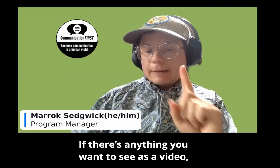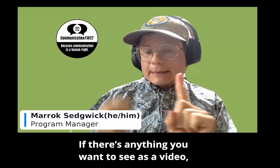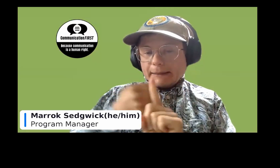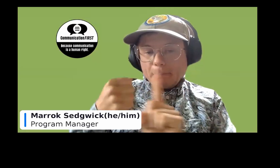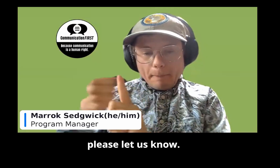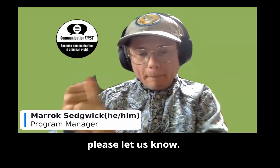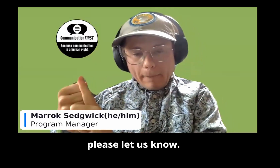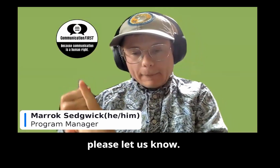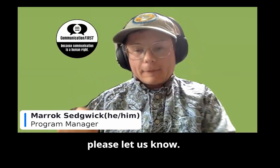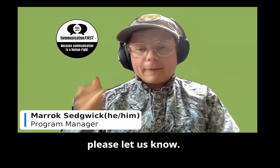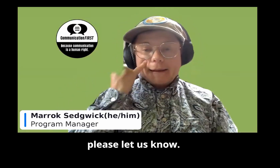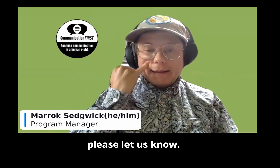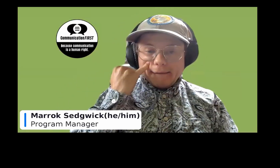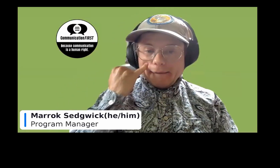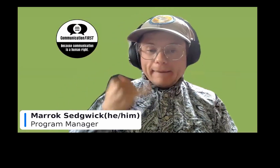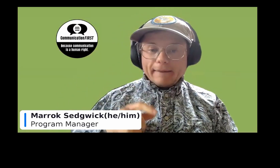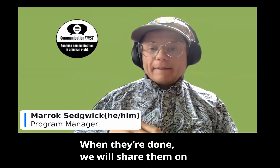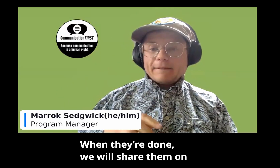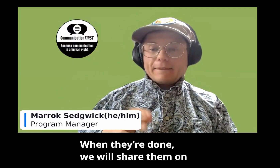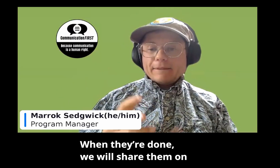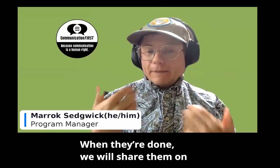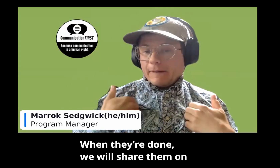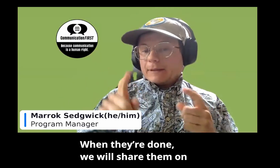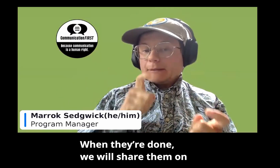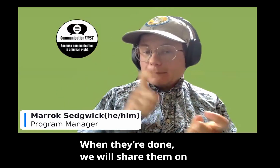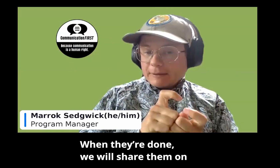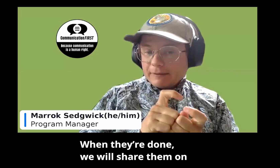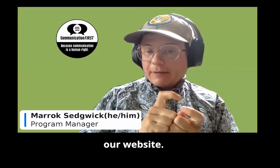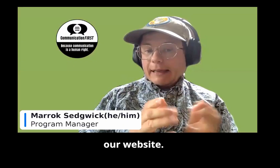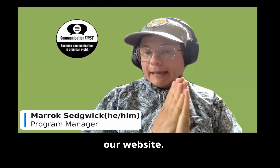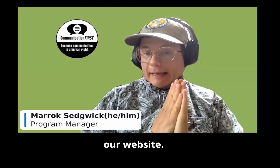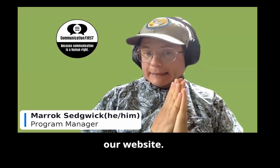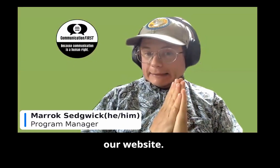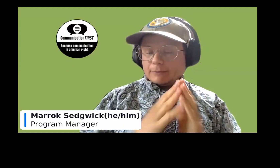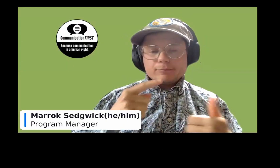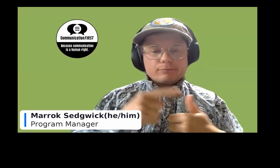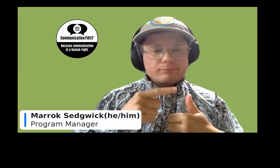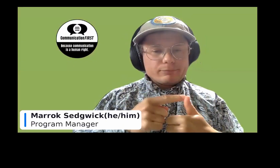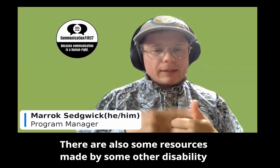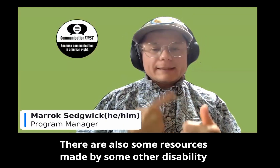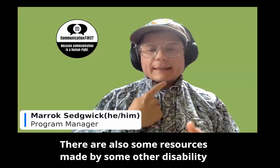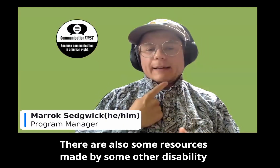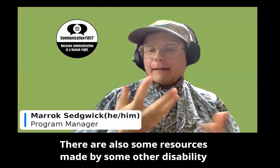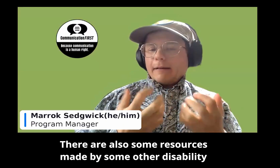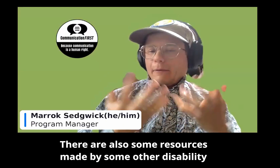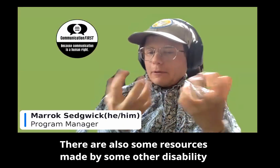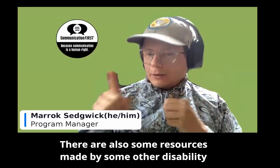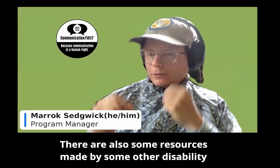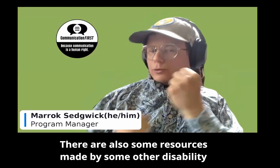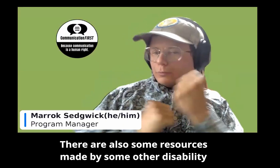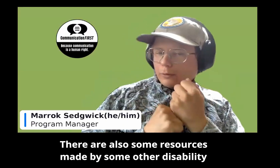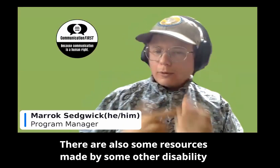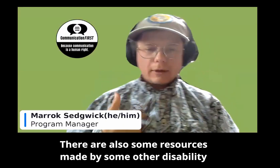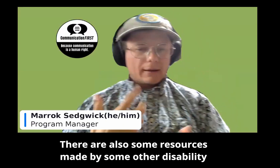see as a video, please let us know. When they're done, we will share them on our website. There are also some